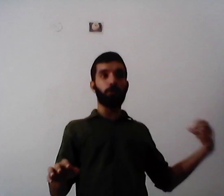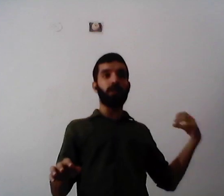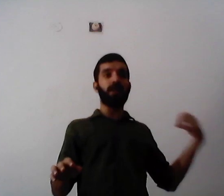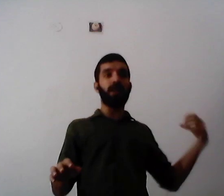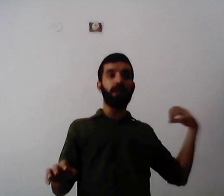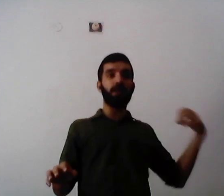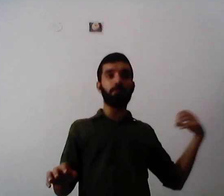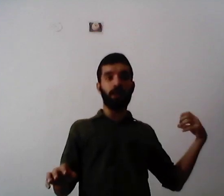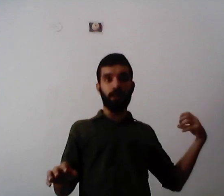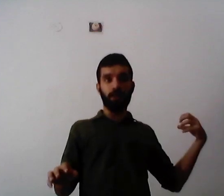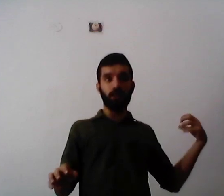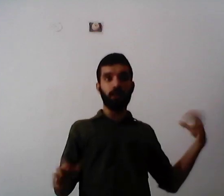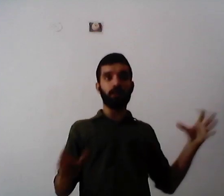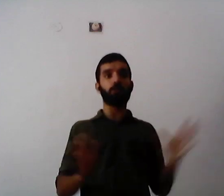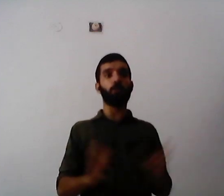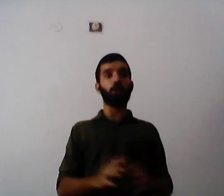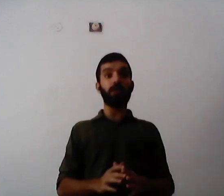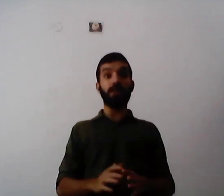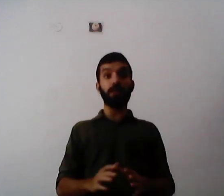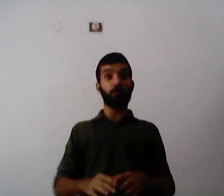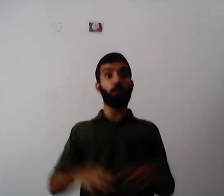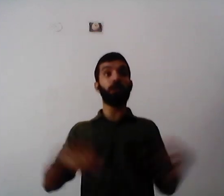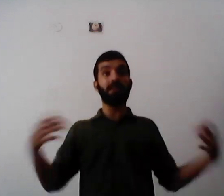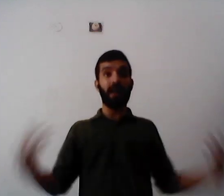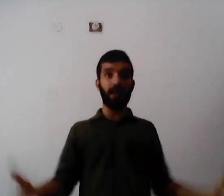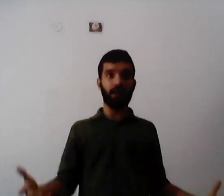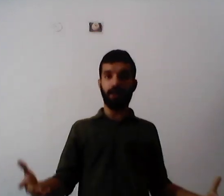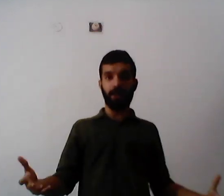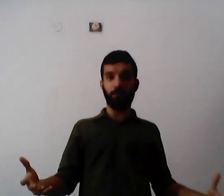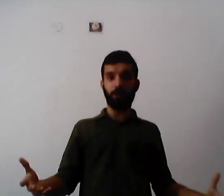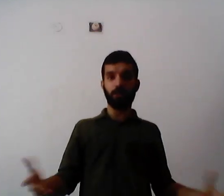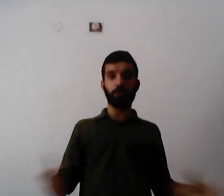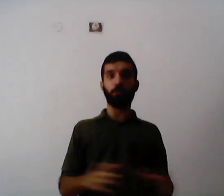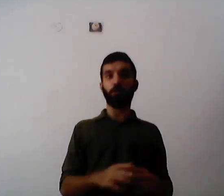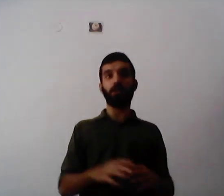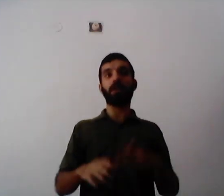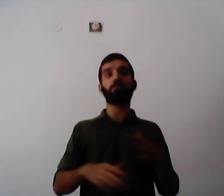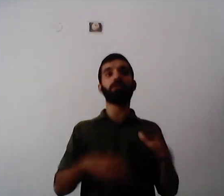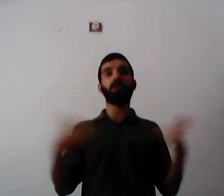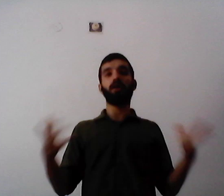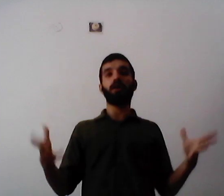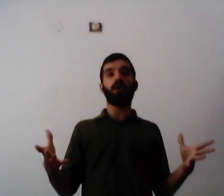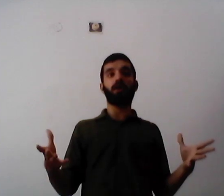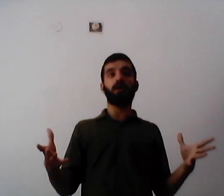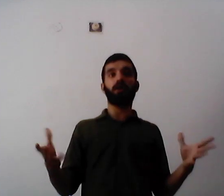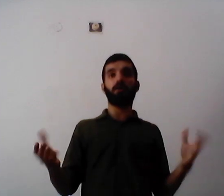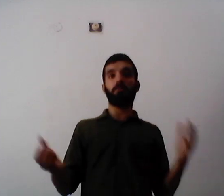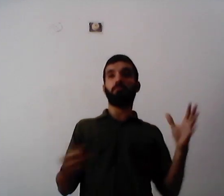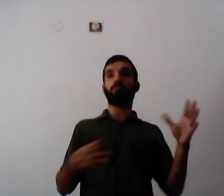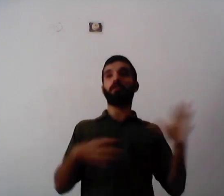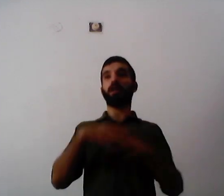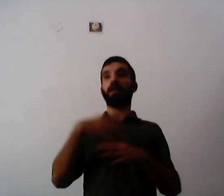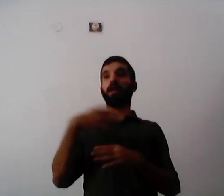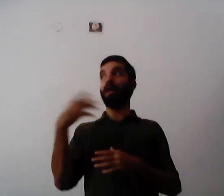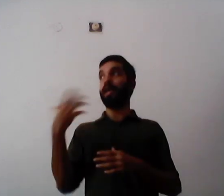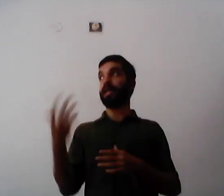the helium content, the solubility is not that high. Okay, so that much excess